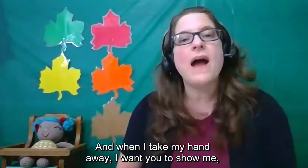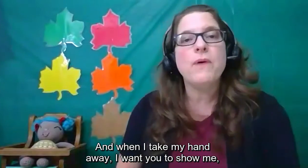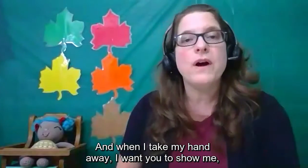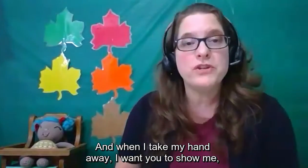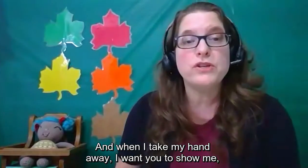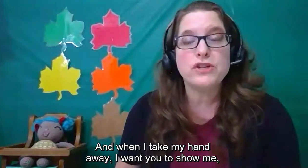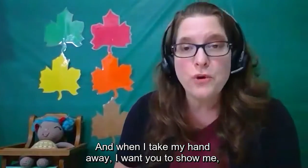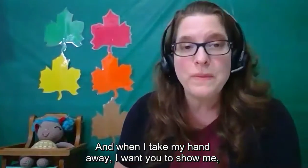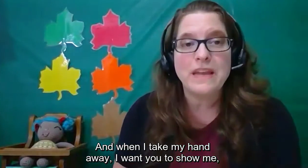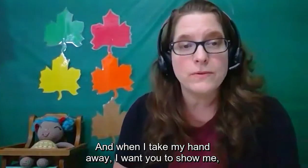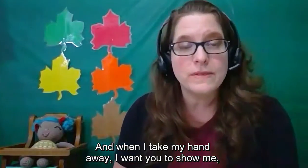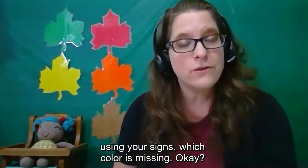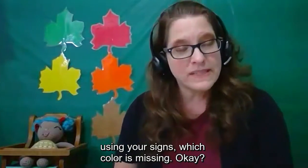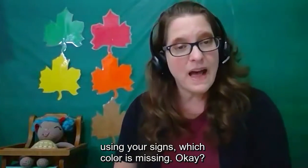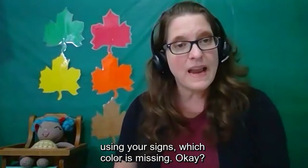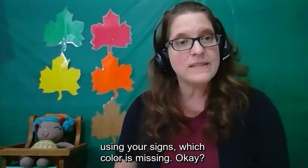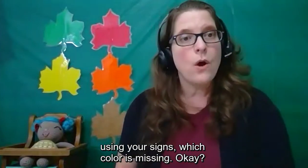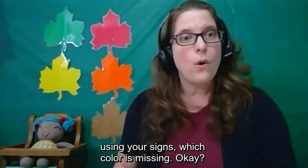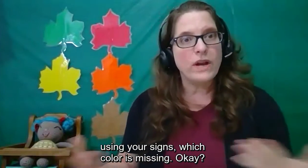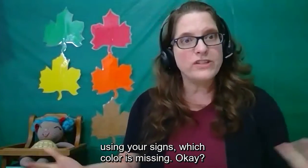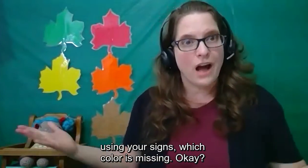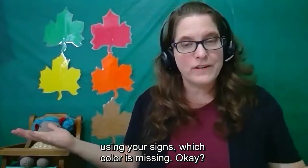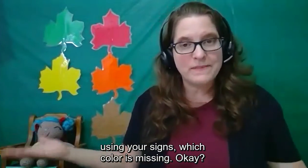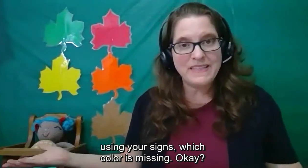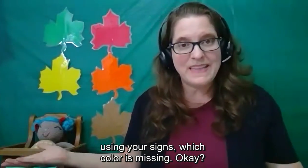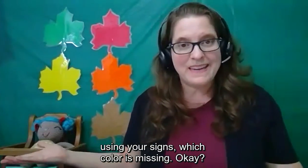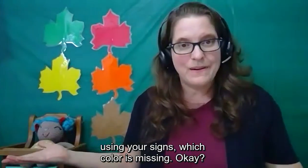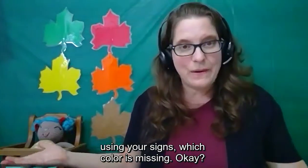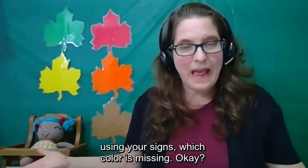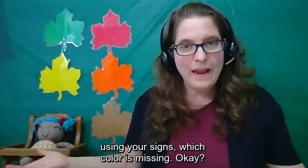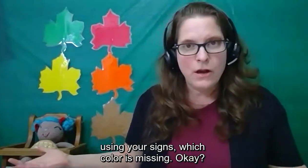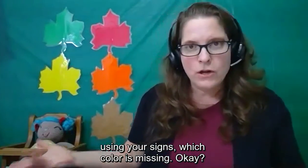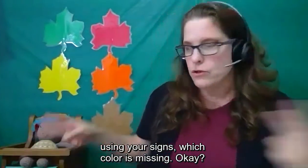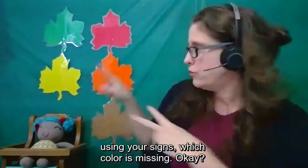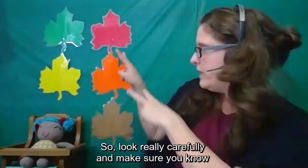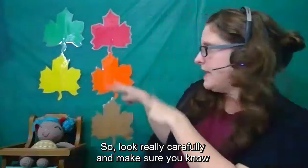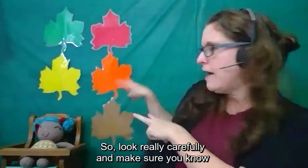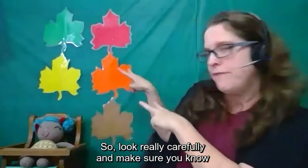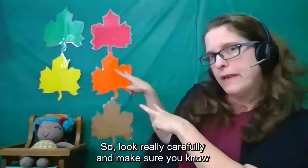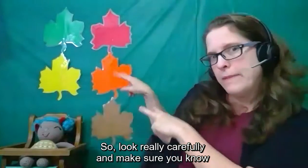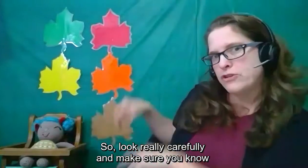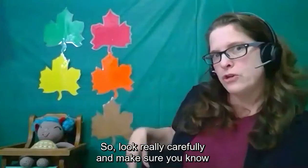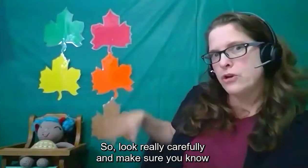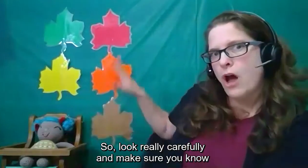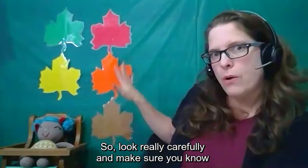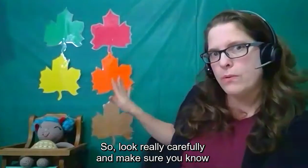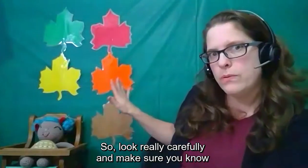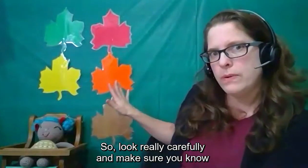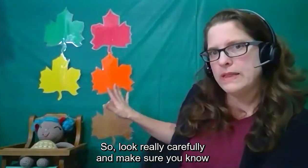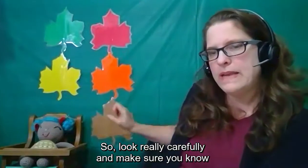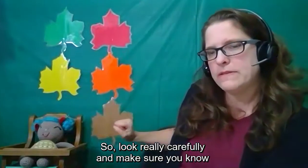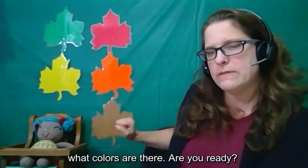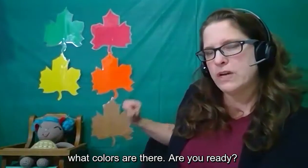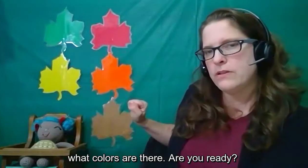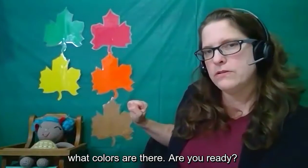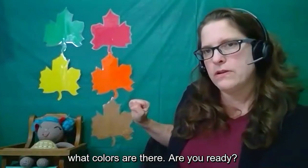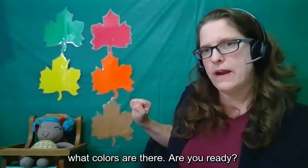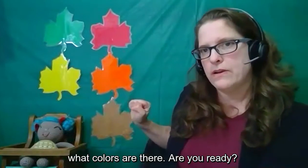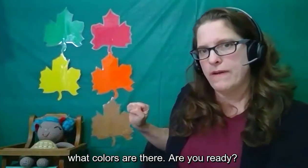I want you to show me using your signs which color is missing. Okay? So look really carefully, make sure you know what colors are there. You